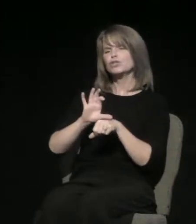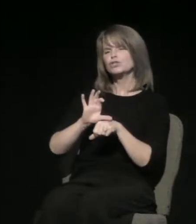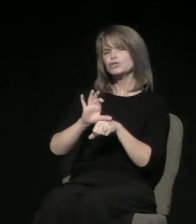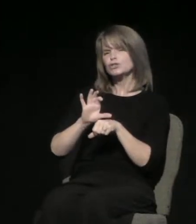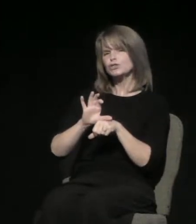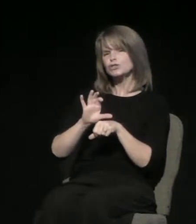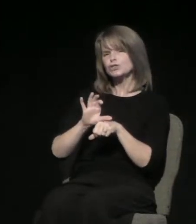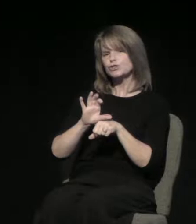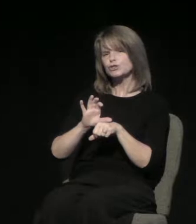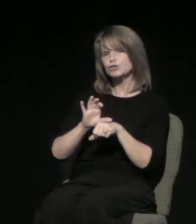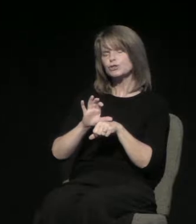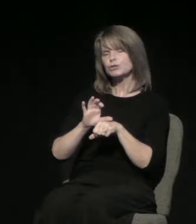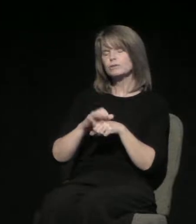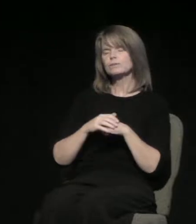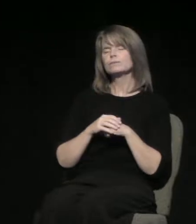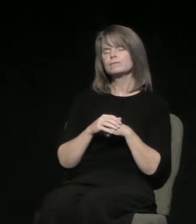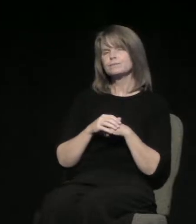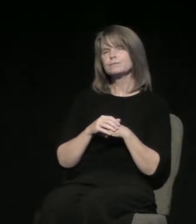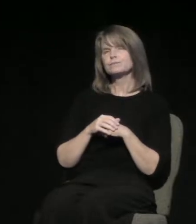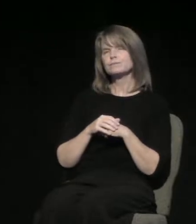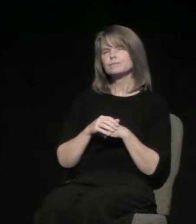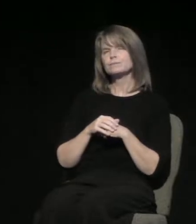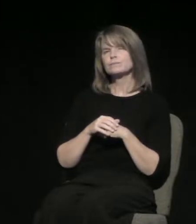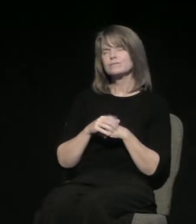That Immeasurable Agape Love